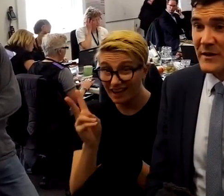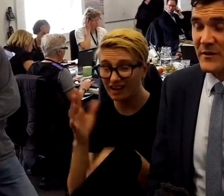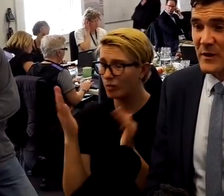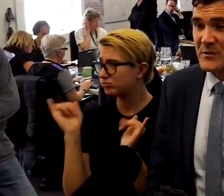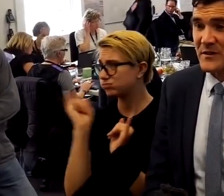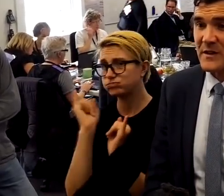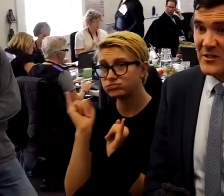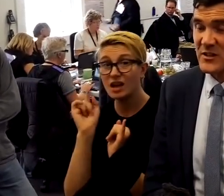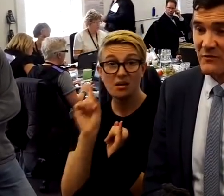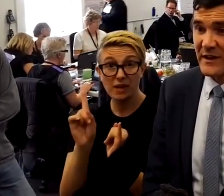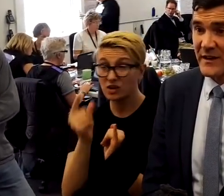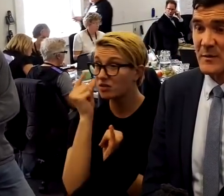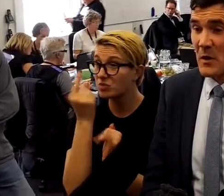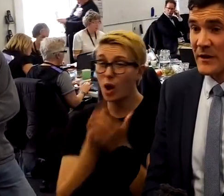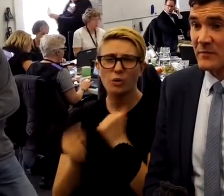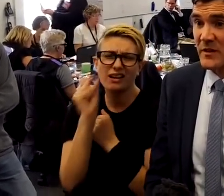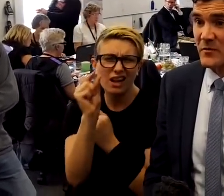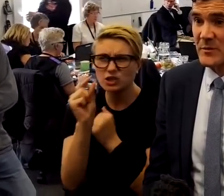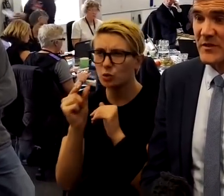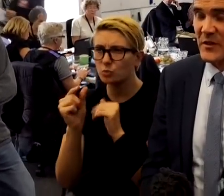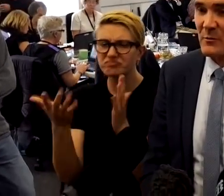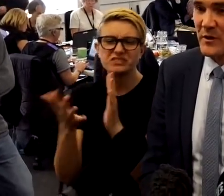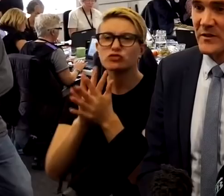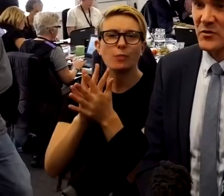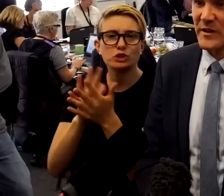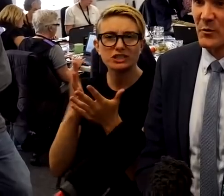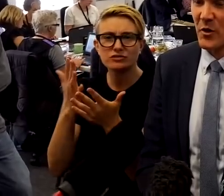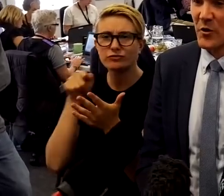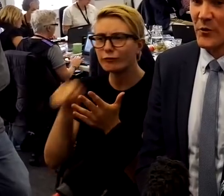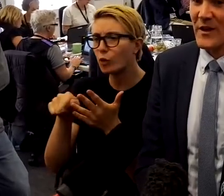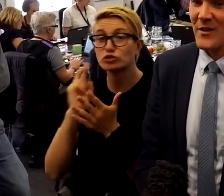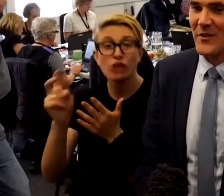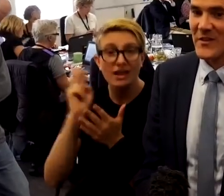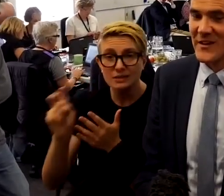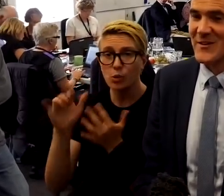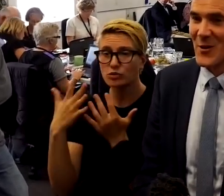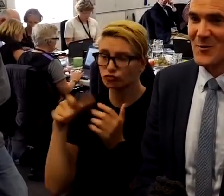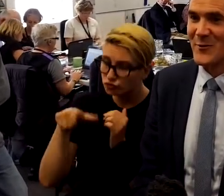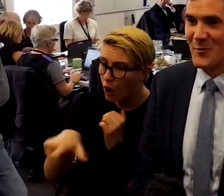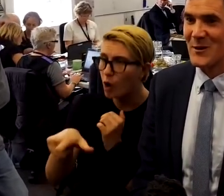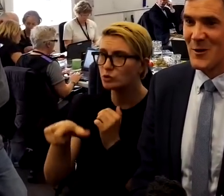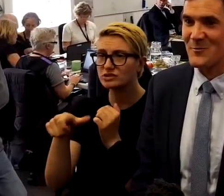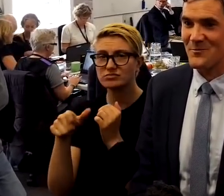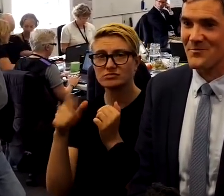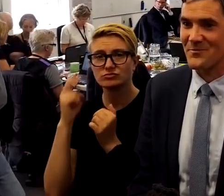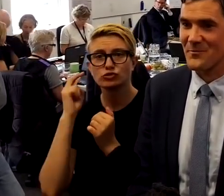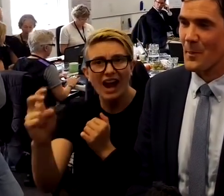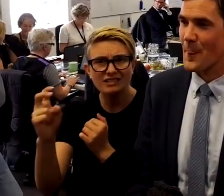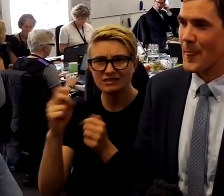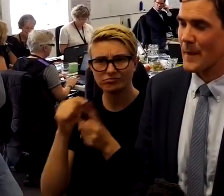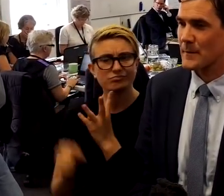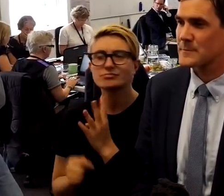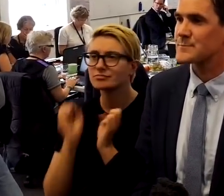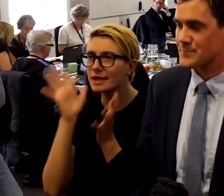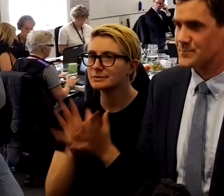relatively minor disruptions, large inconvenience, but minor disruptions time-wise to the transport corridors. The city has coped phenomenally well. The